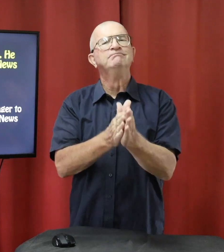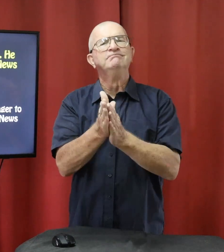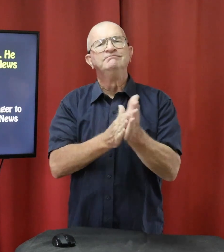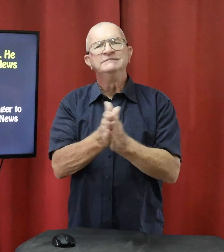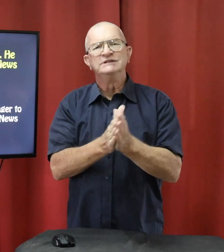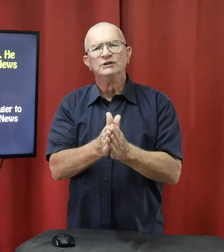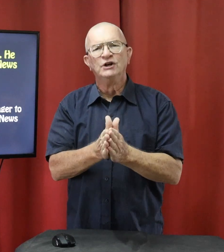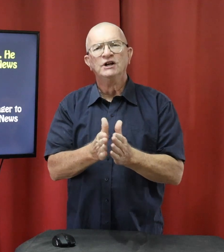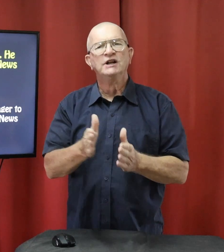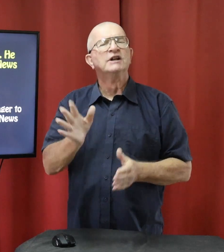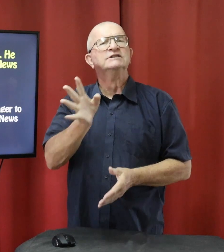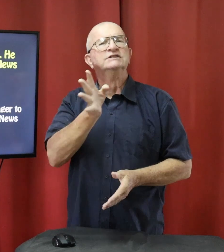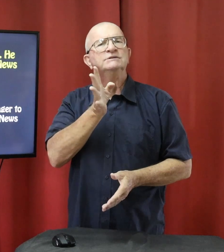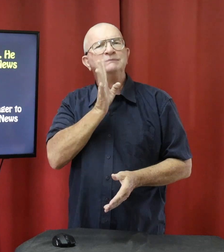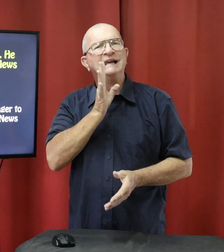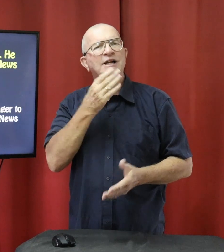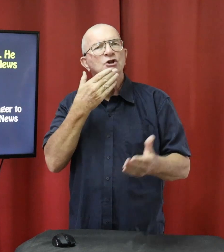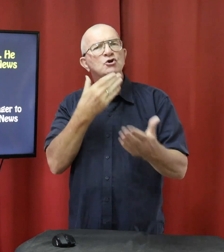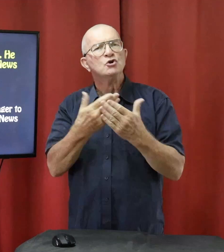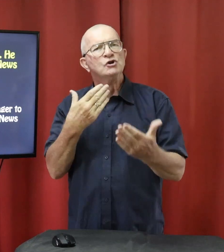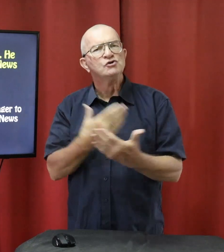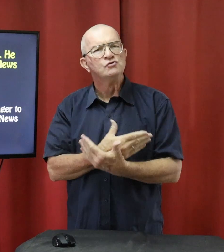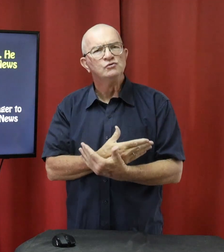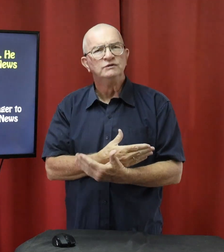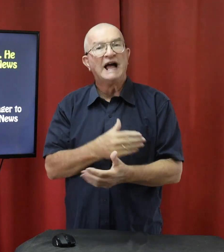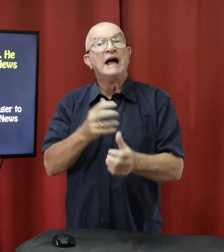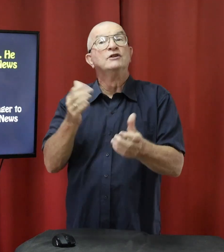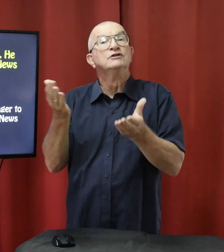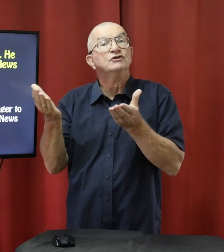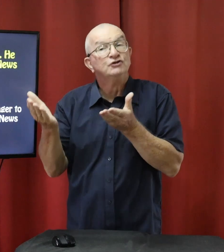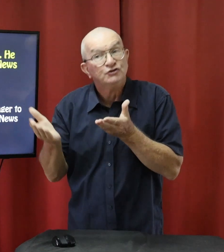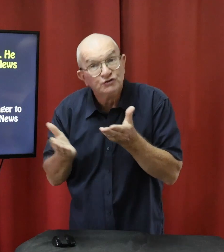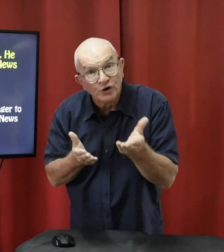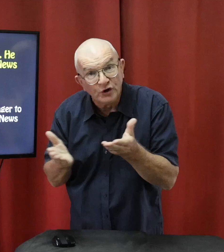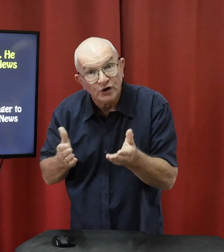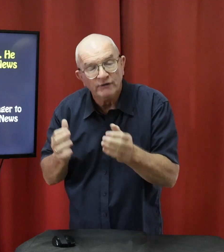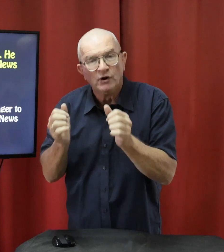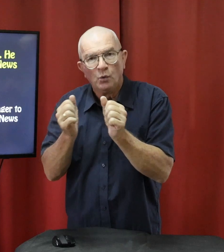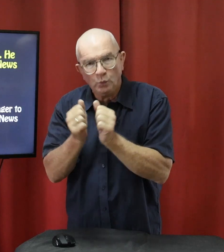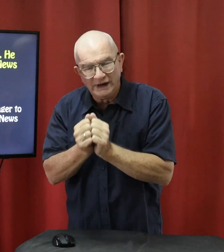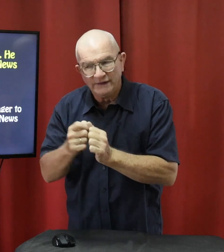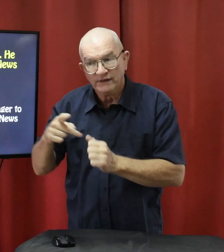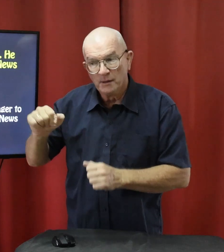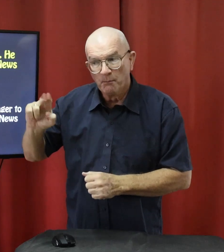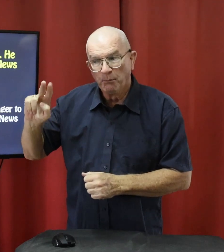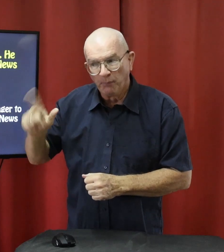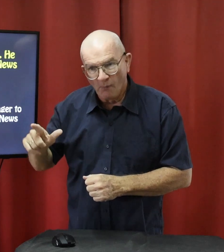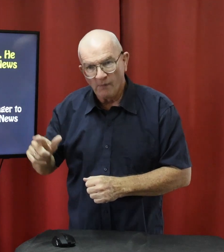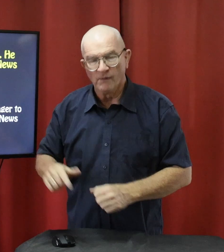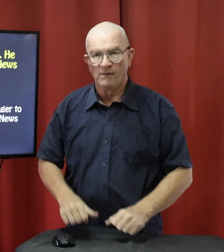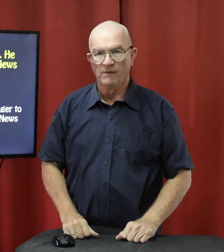So Timothy is eager to speak the good news, to serve with